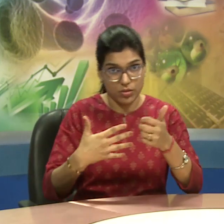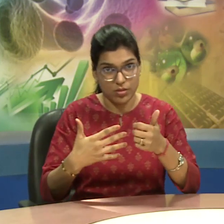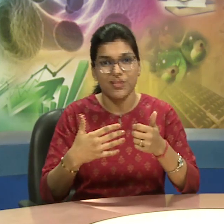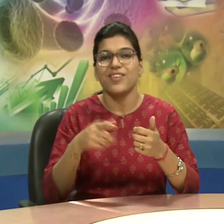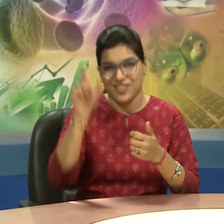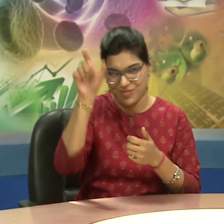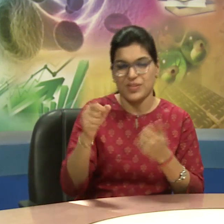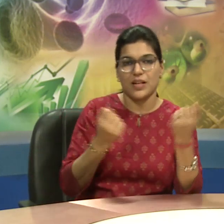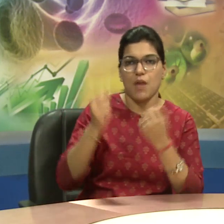else